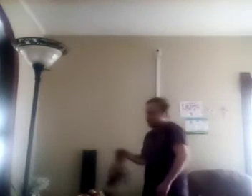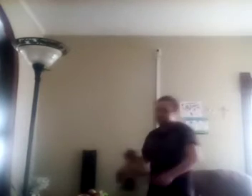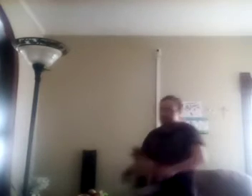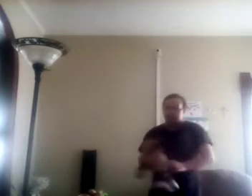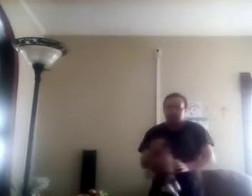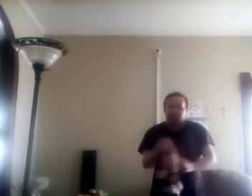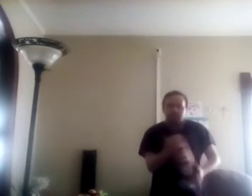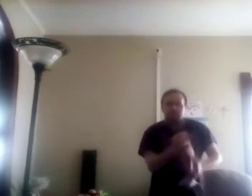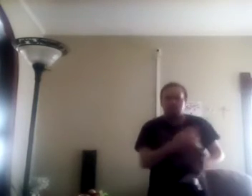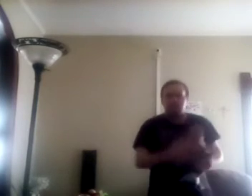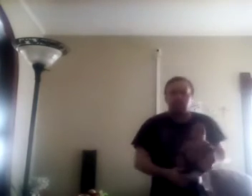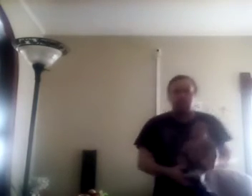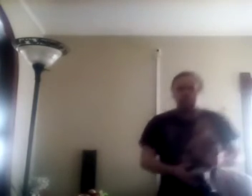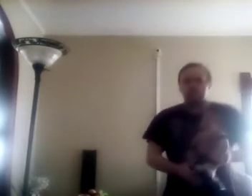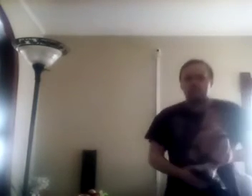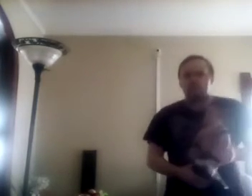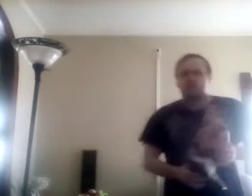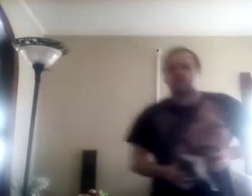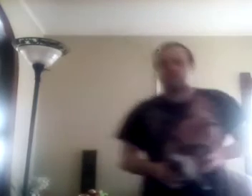See ya. What are you doing?